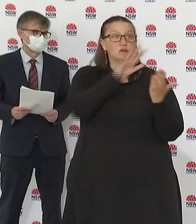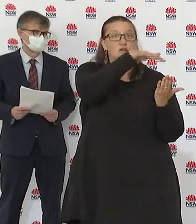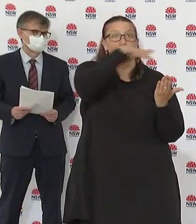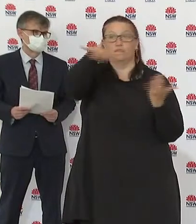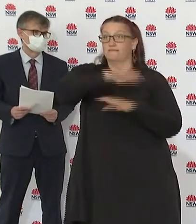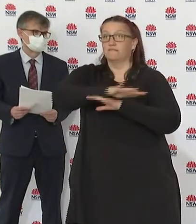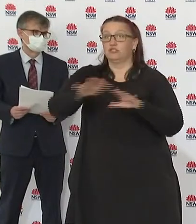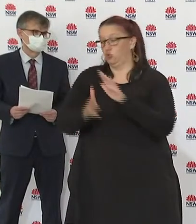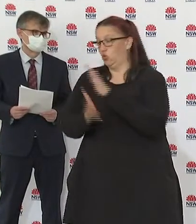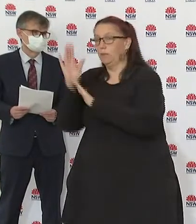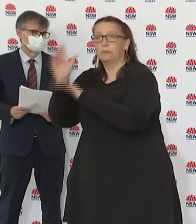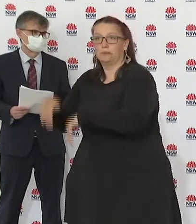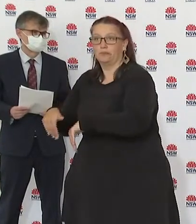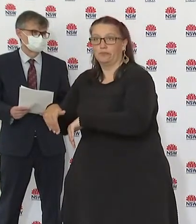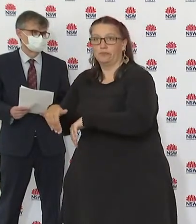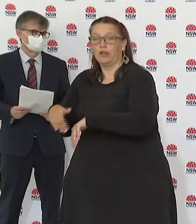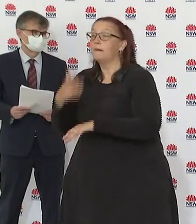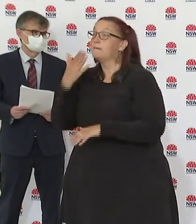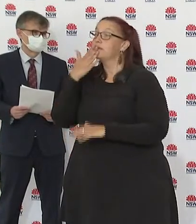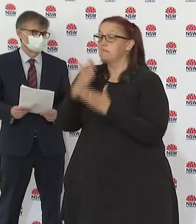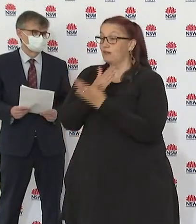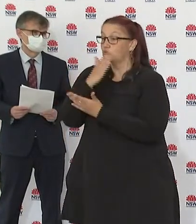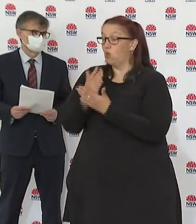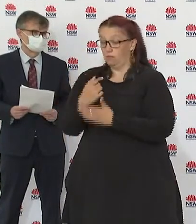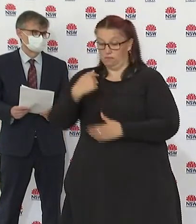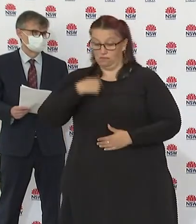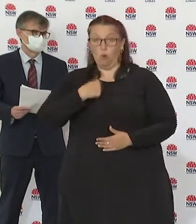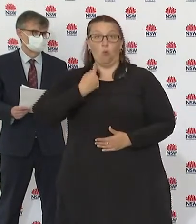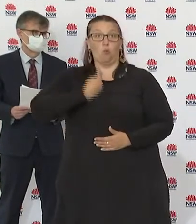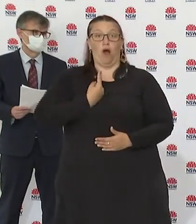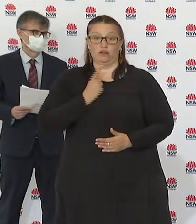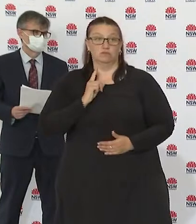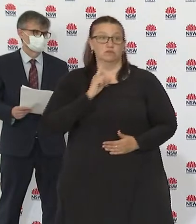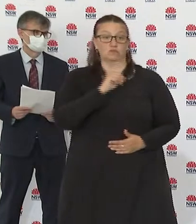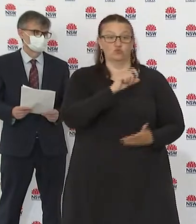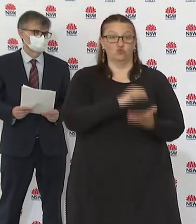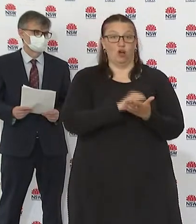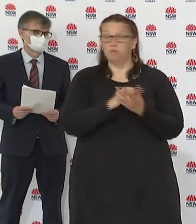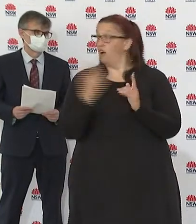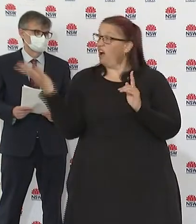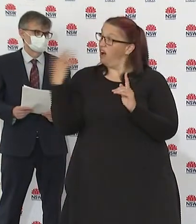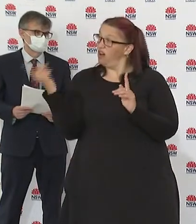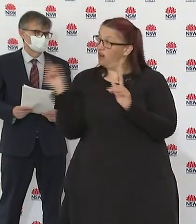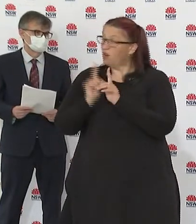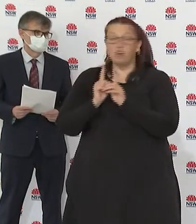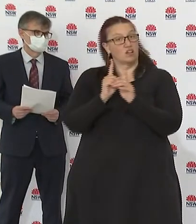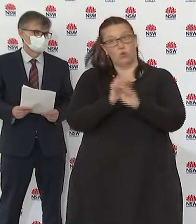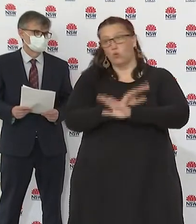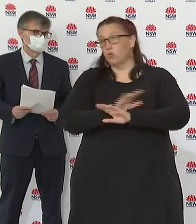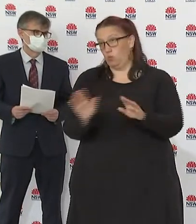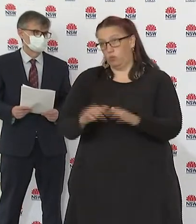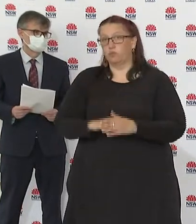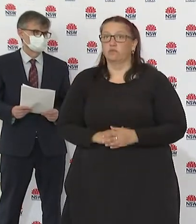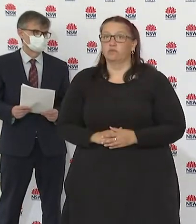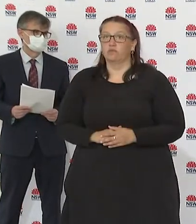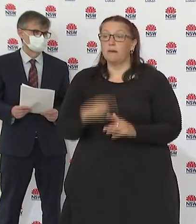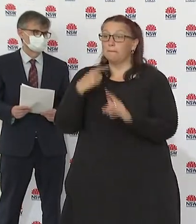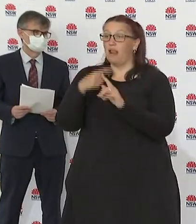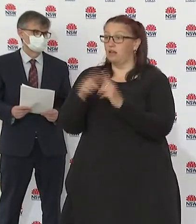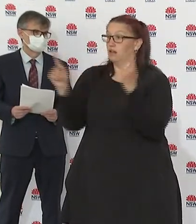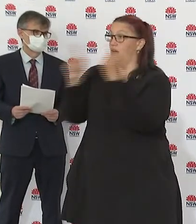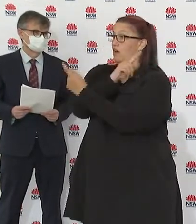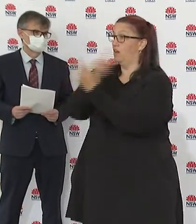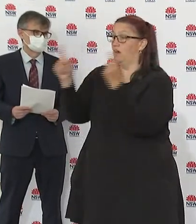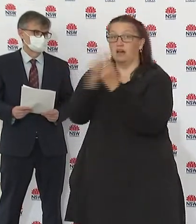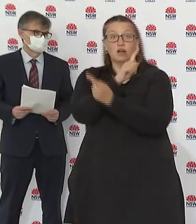as possible and that you're not coming into contact with many people at all. I also, from yesterday,